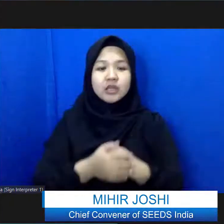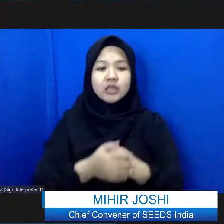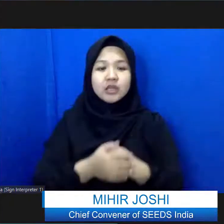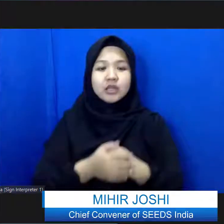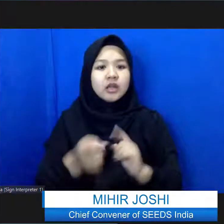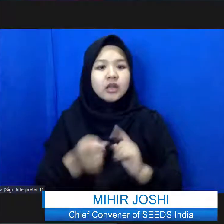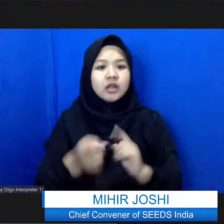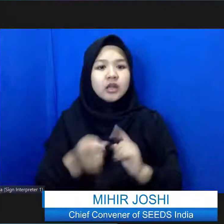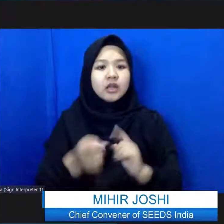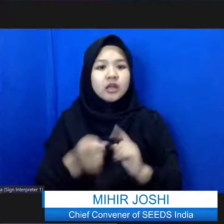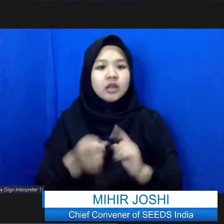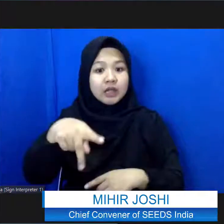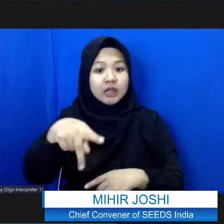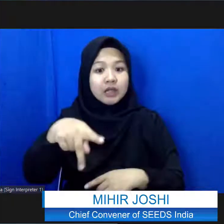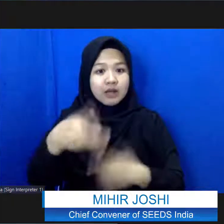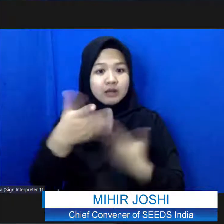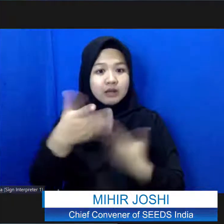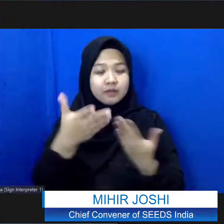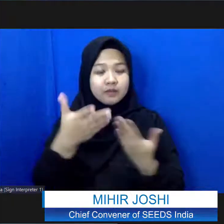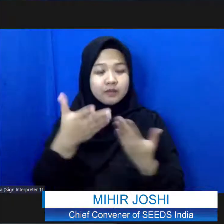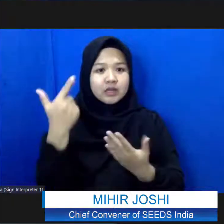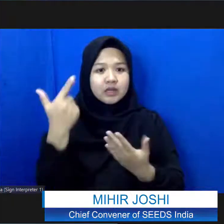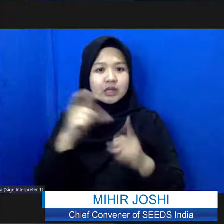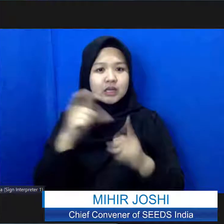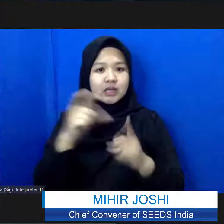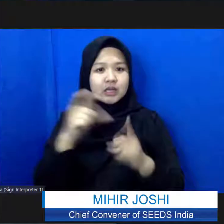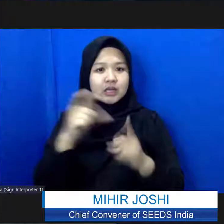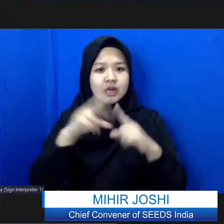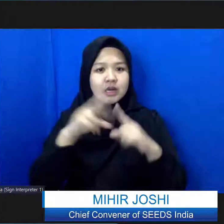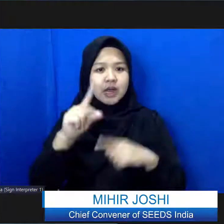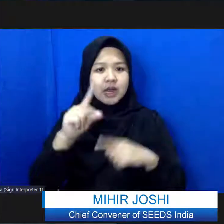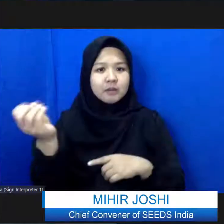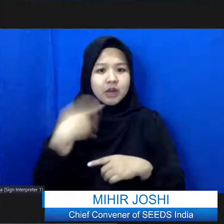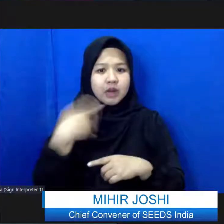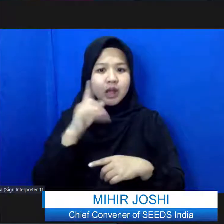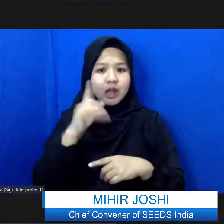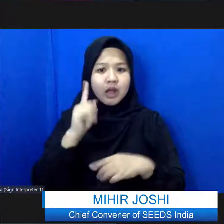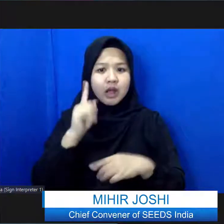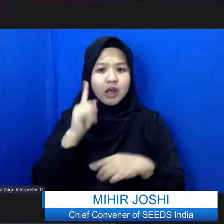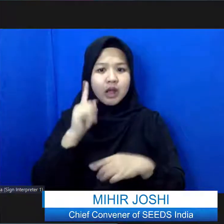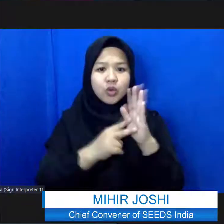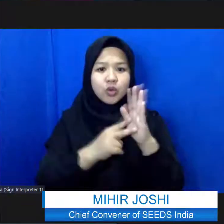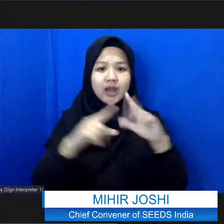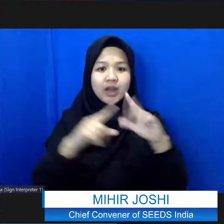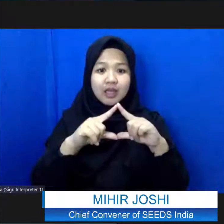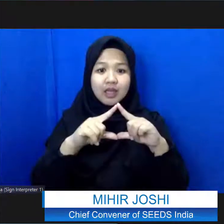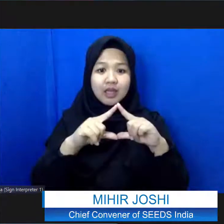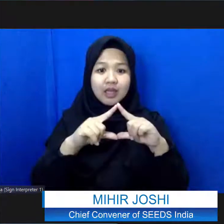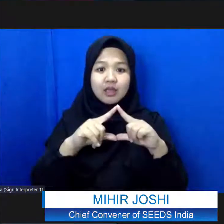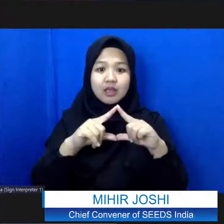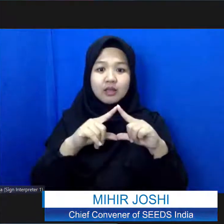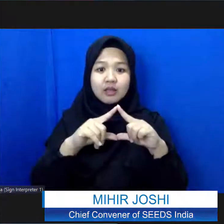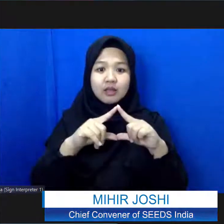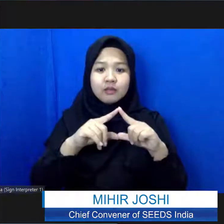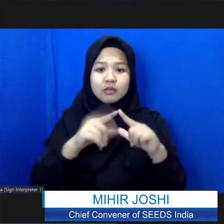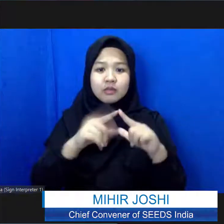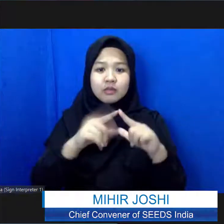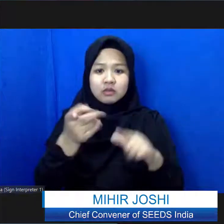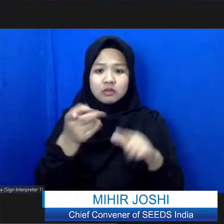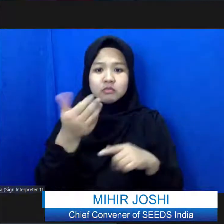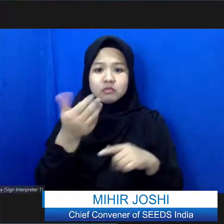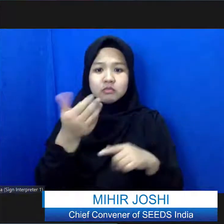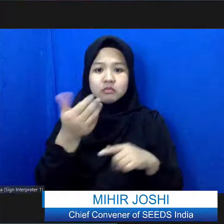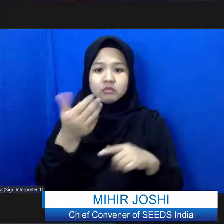So as Dia was mentioning earlier, you've got the Q&A function, and also you can raise your